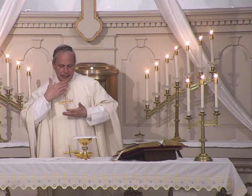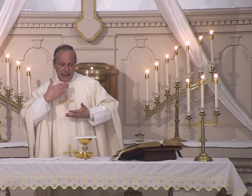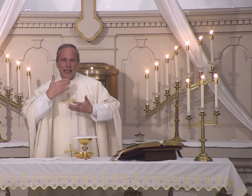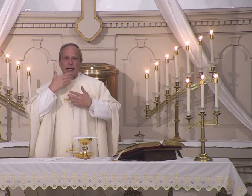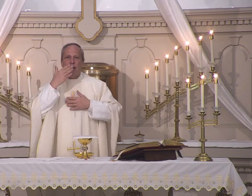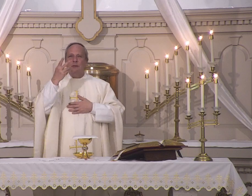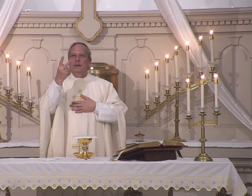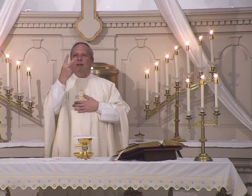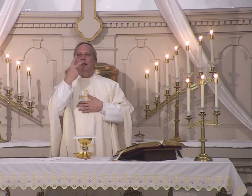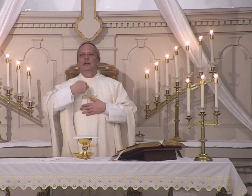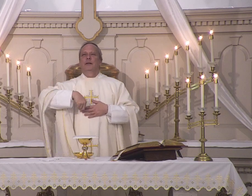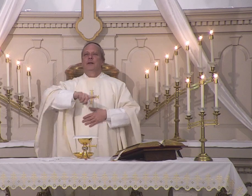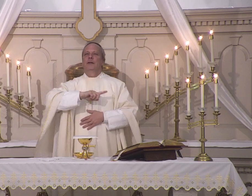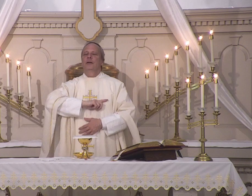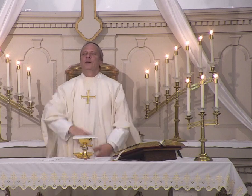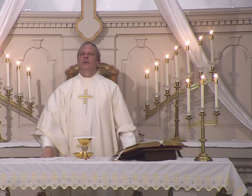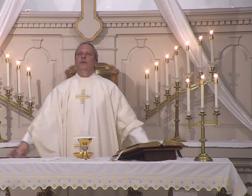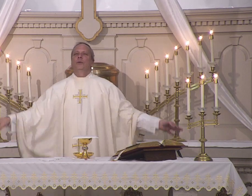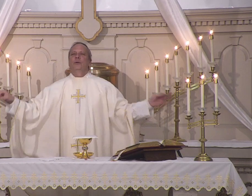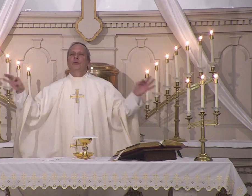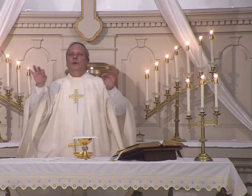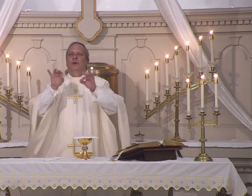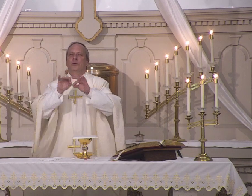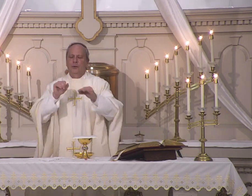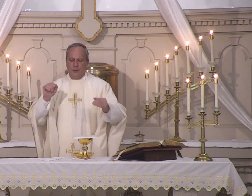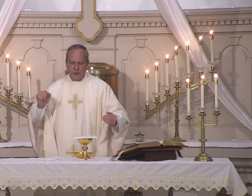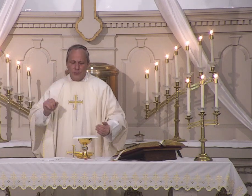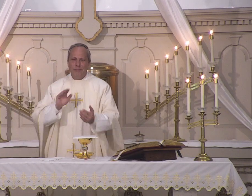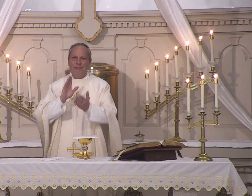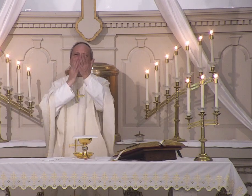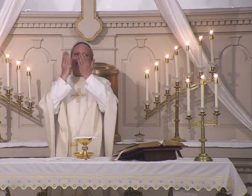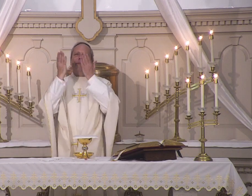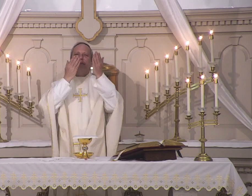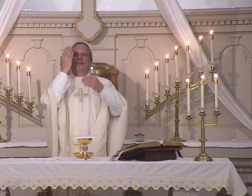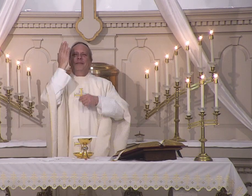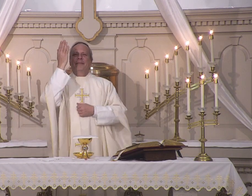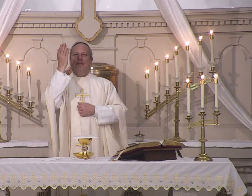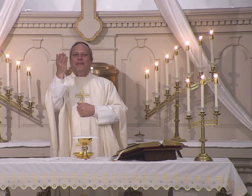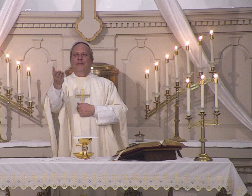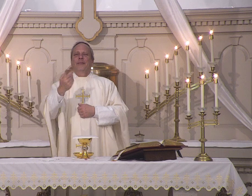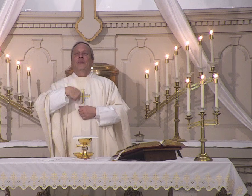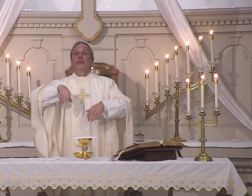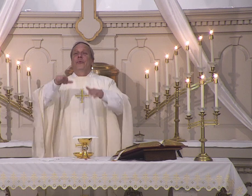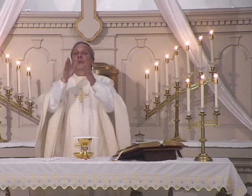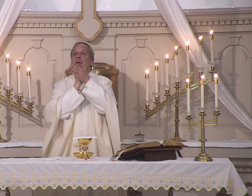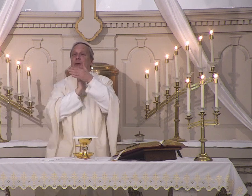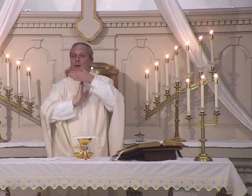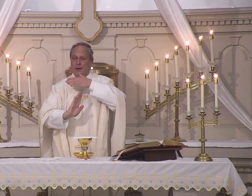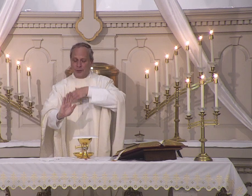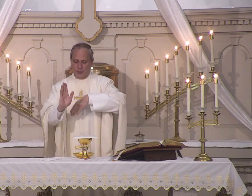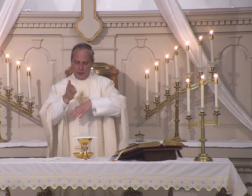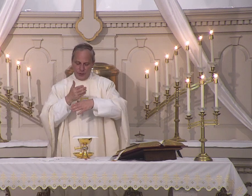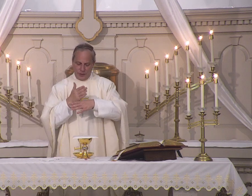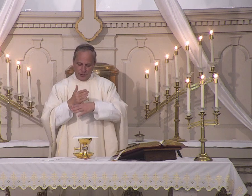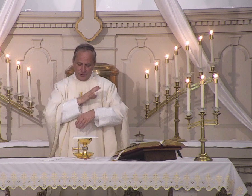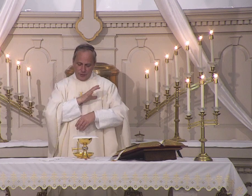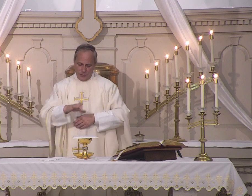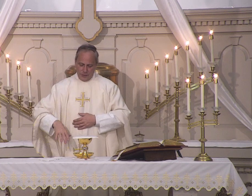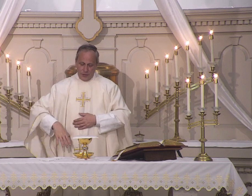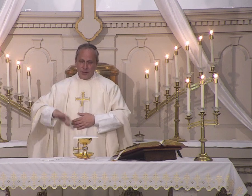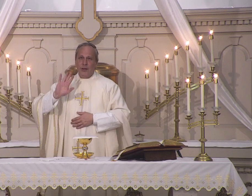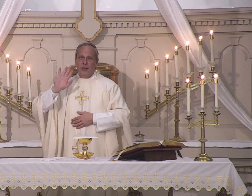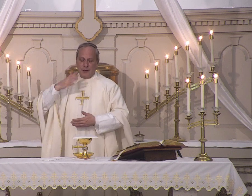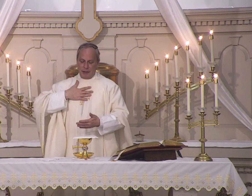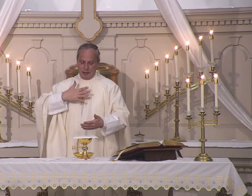of salvation, giving thanks that you have held us worthy to be in your presence and minister to you. Humbly we